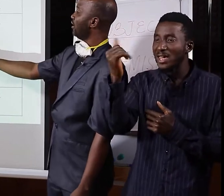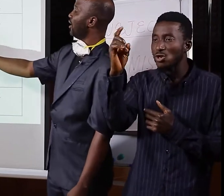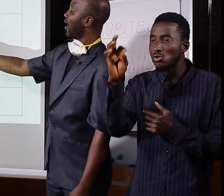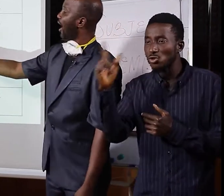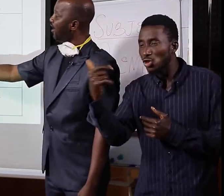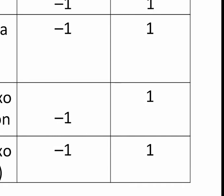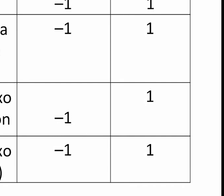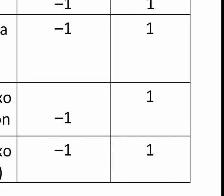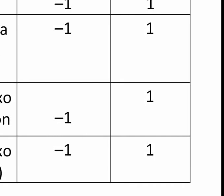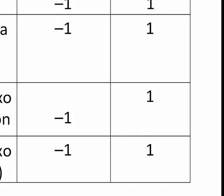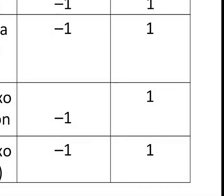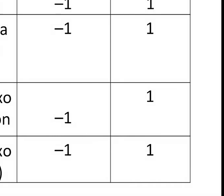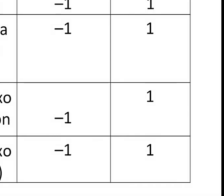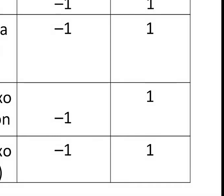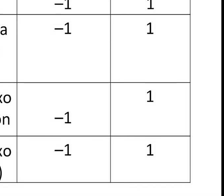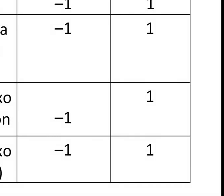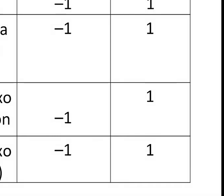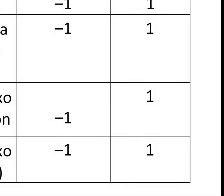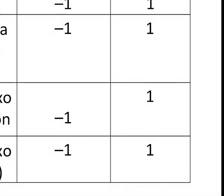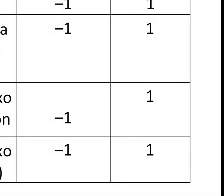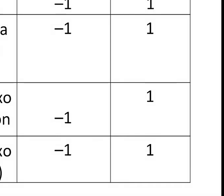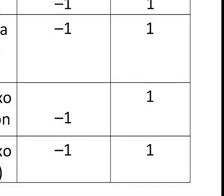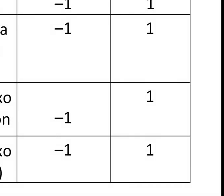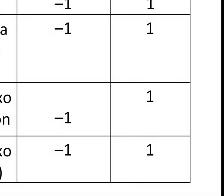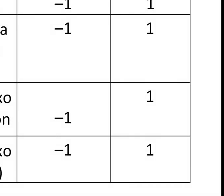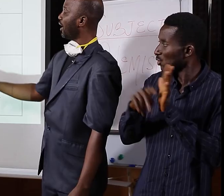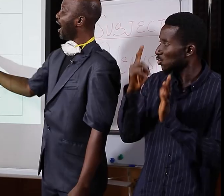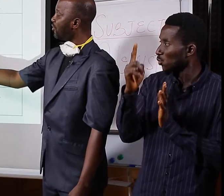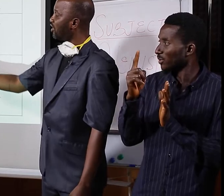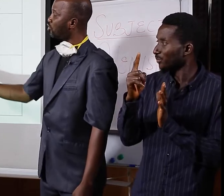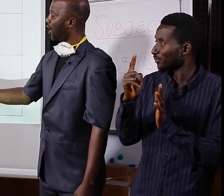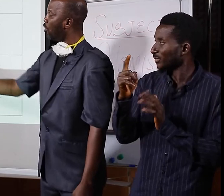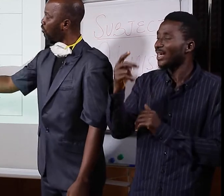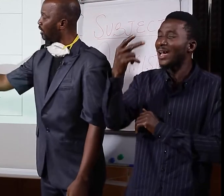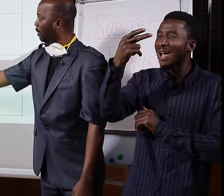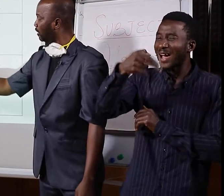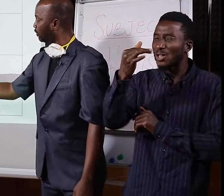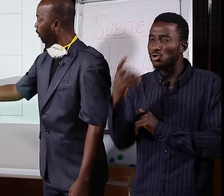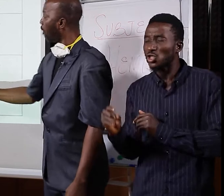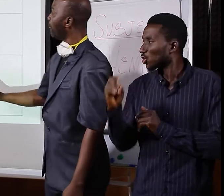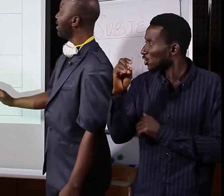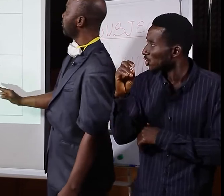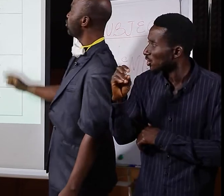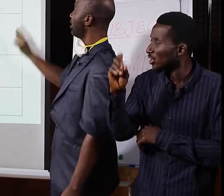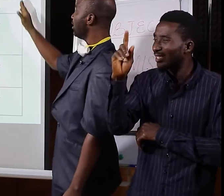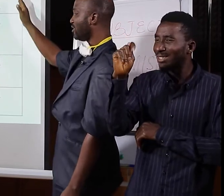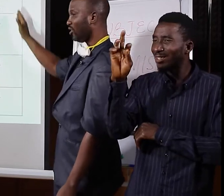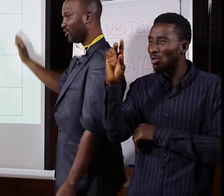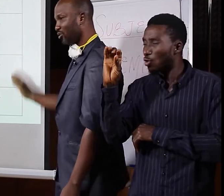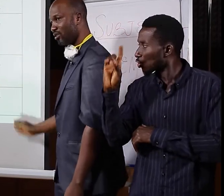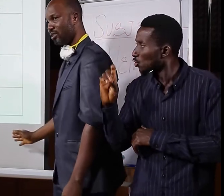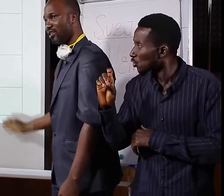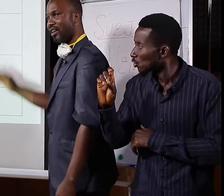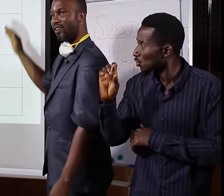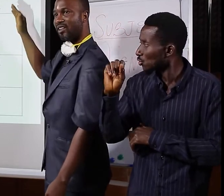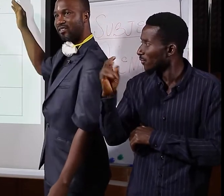-1, hydrogen trioxosulfate 4 -1, hydrogen trioxocarbonate 4 -1. The